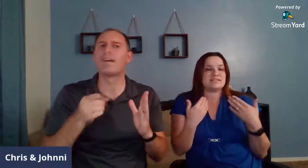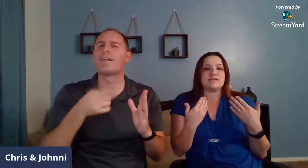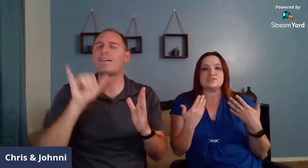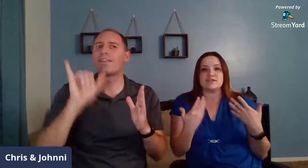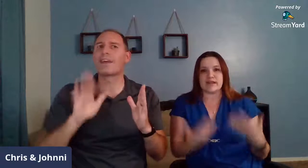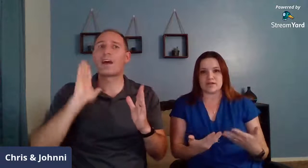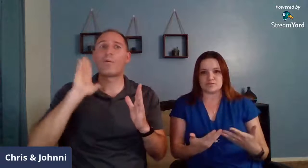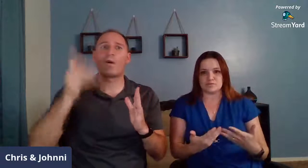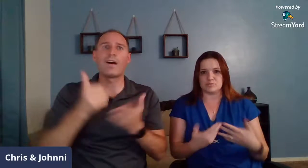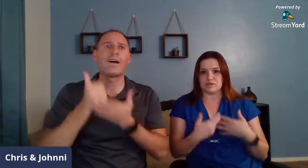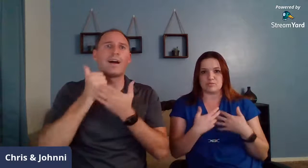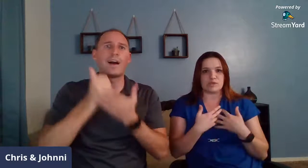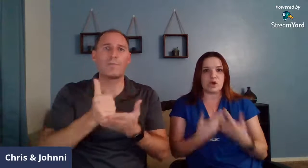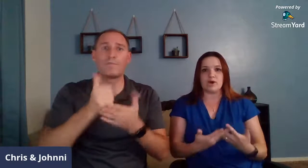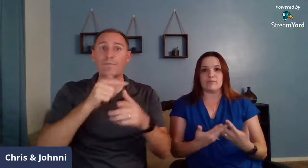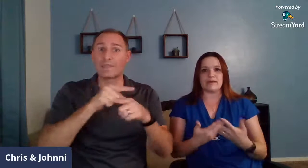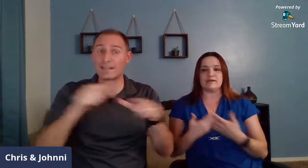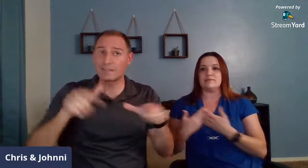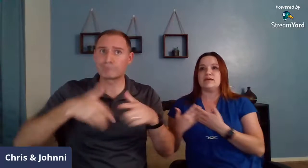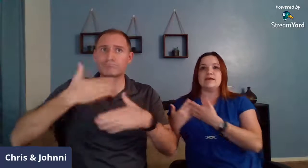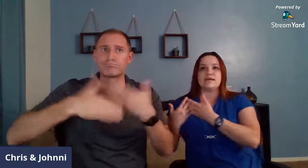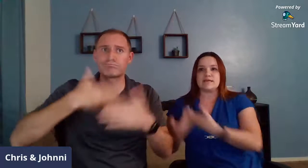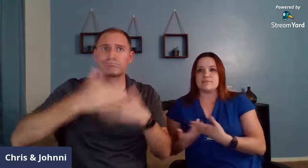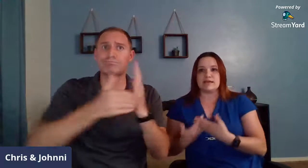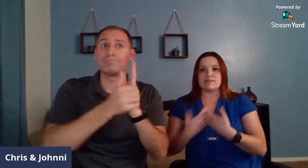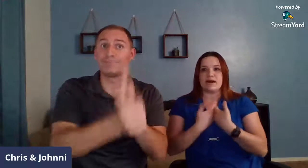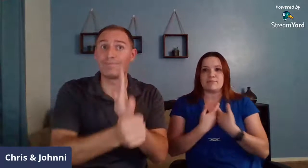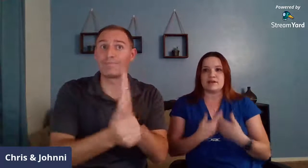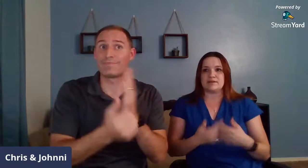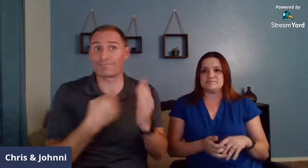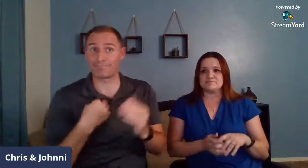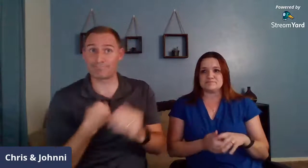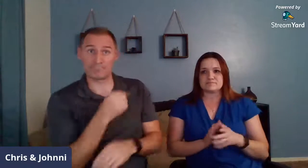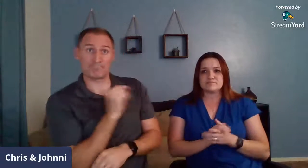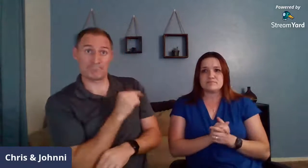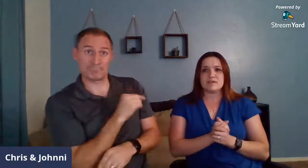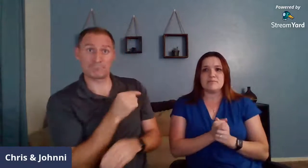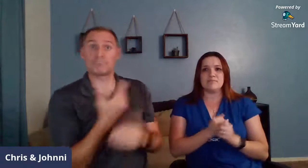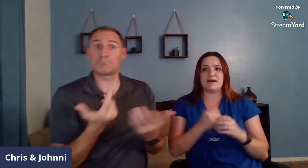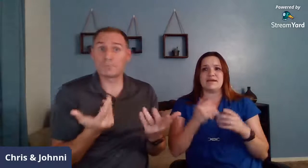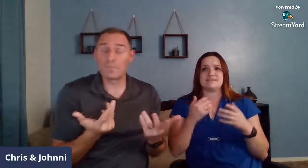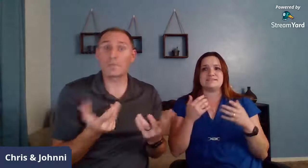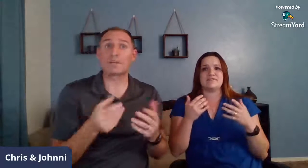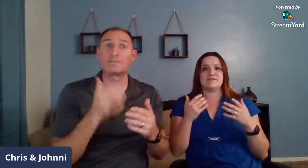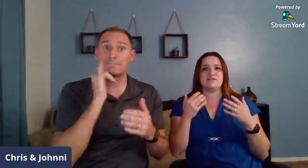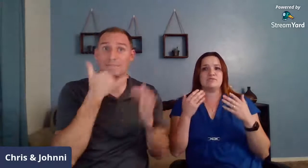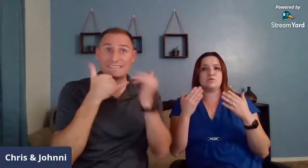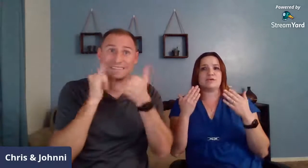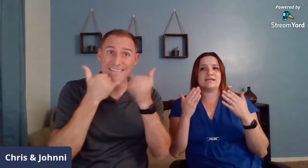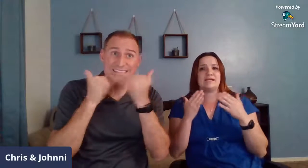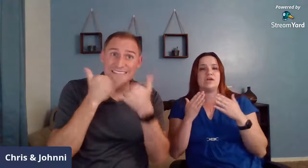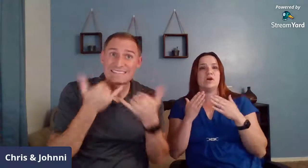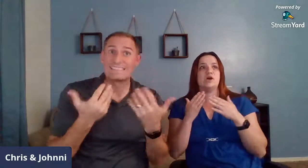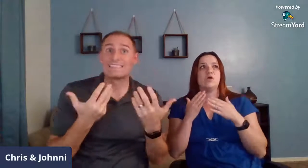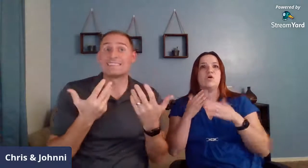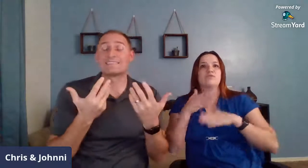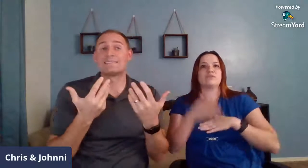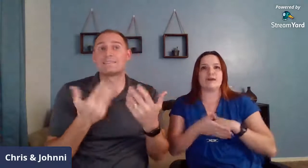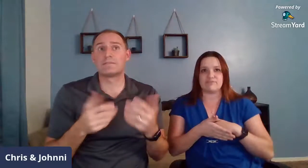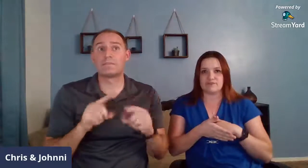Mistakes are natural. We all made them. He made them. I made them. But it's definitely, we want to get over that